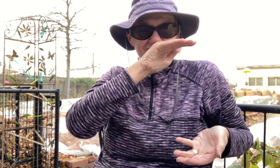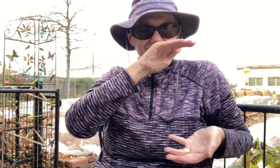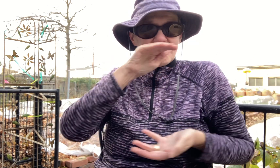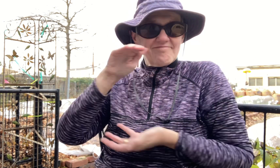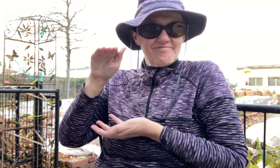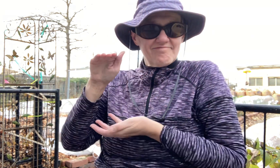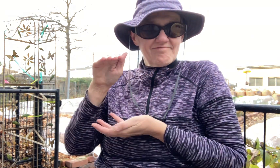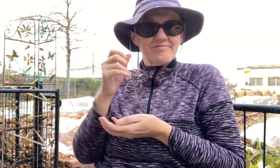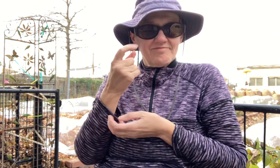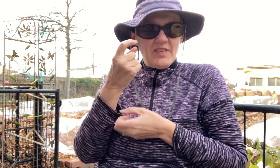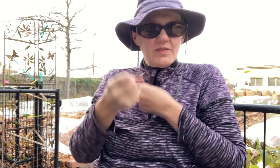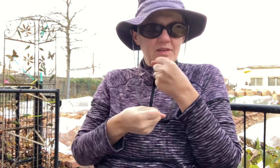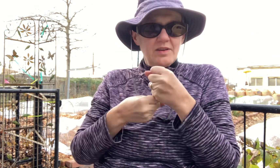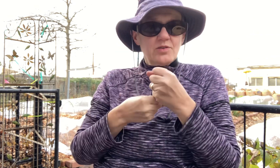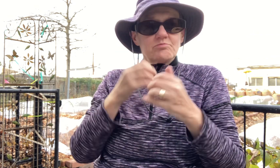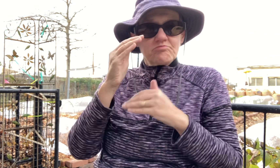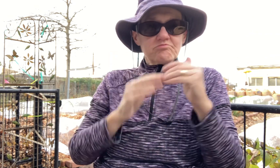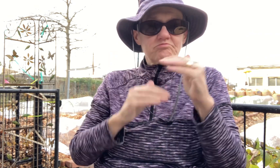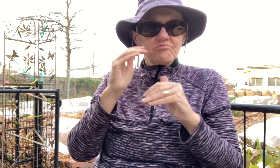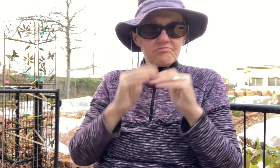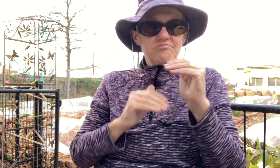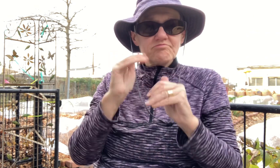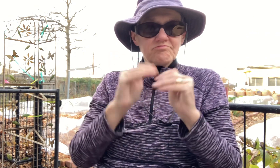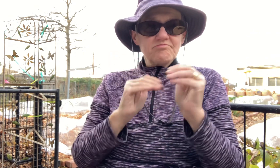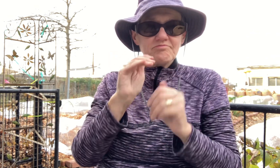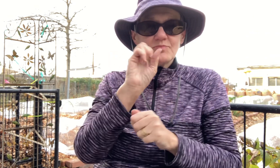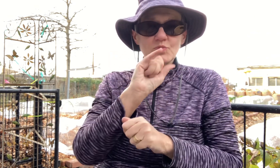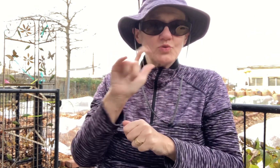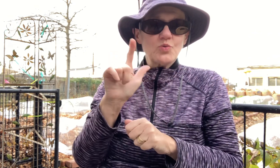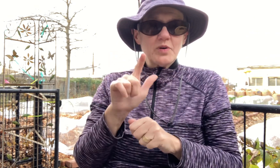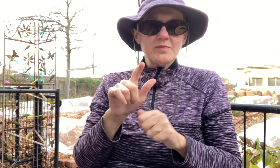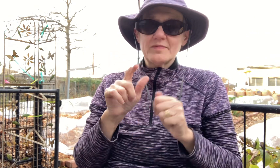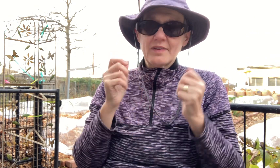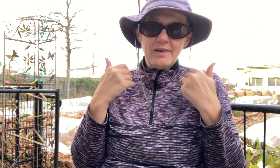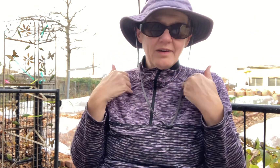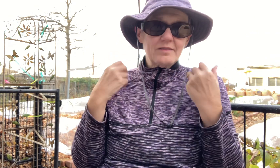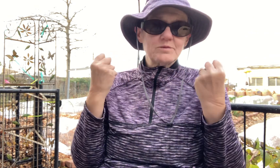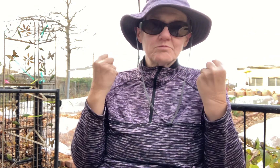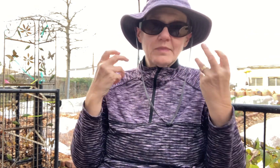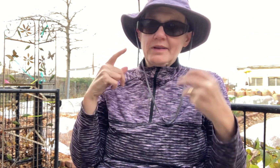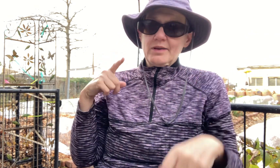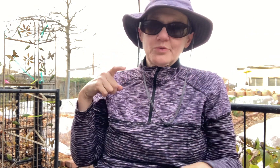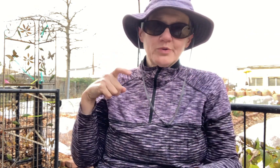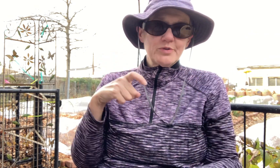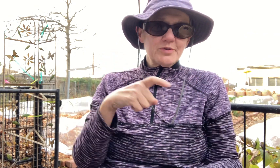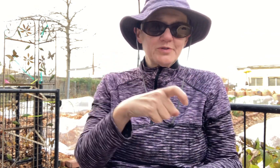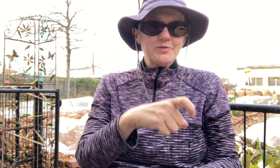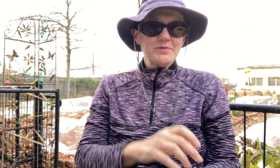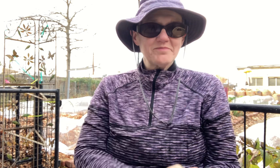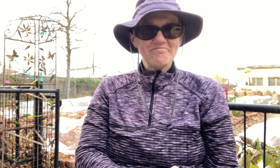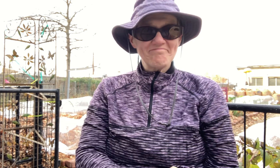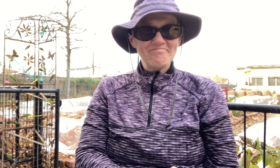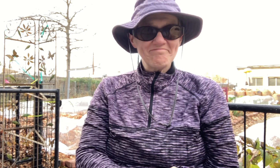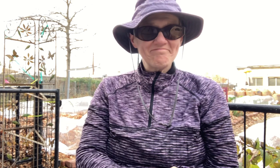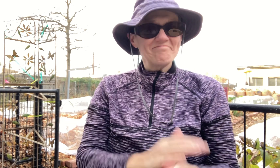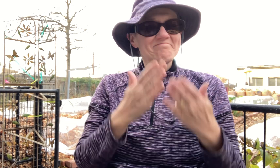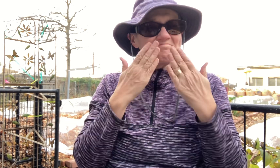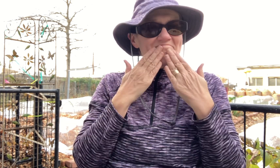foot taller than my neighbor's. 11 years of building soil, and we have so many